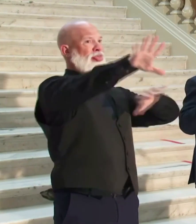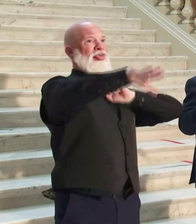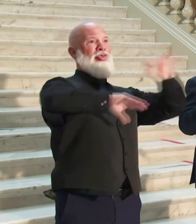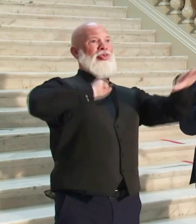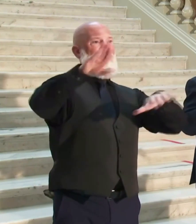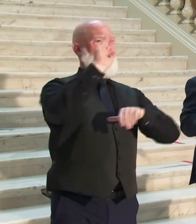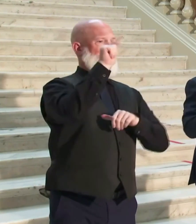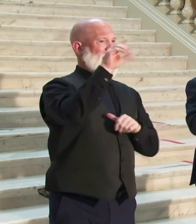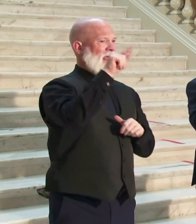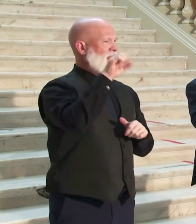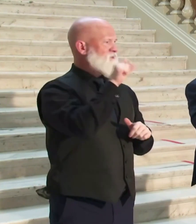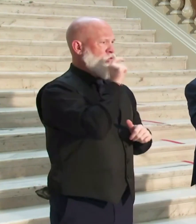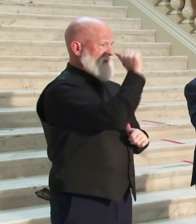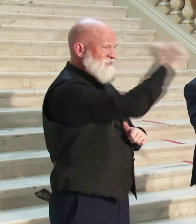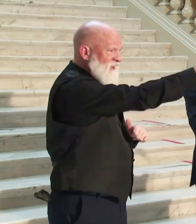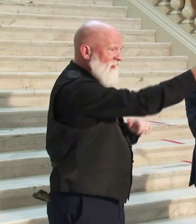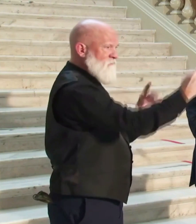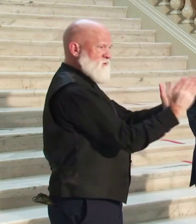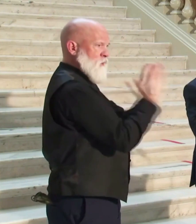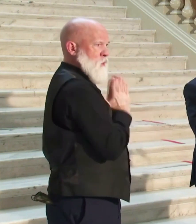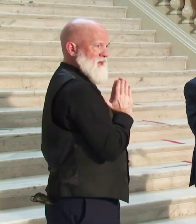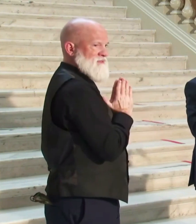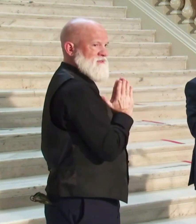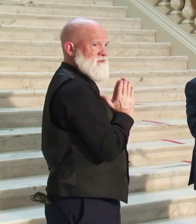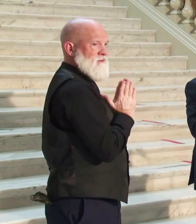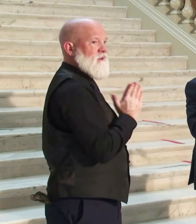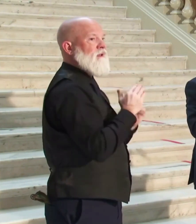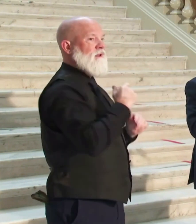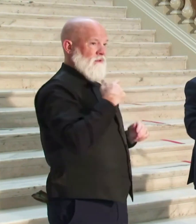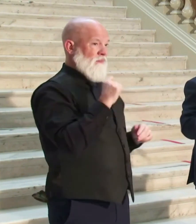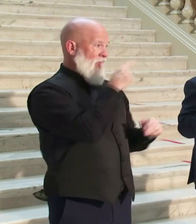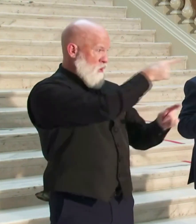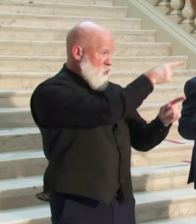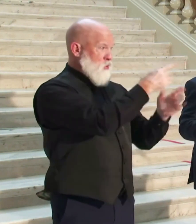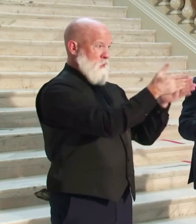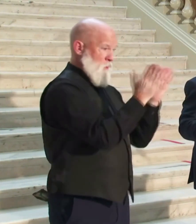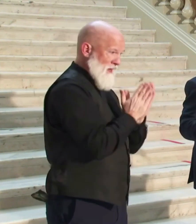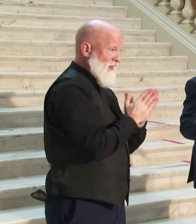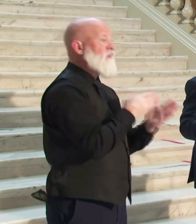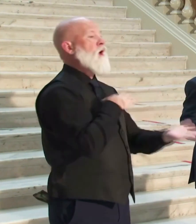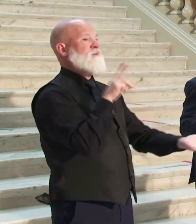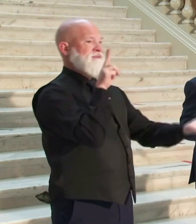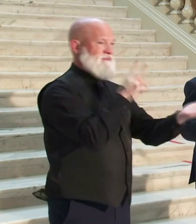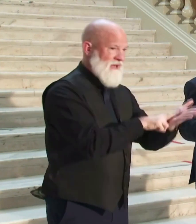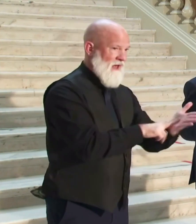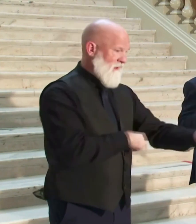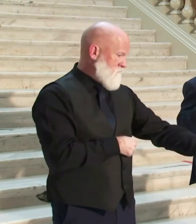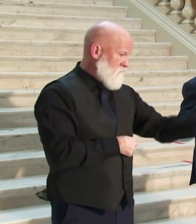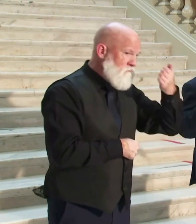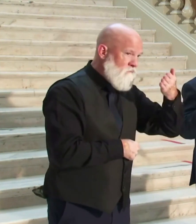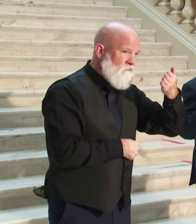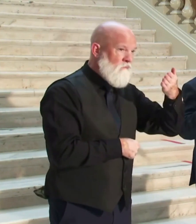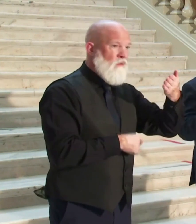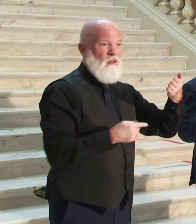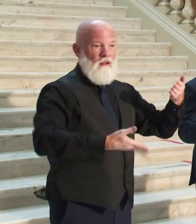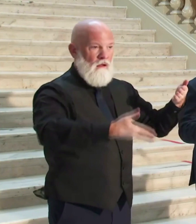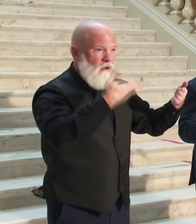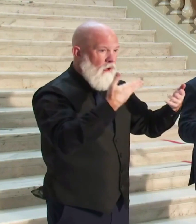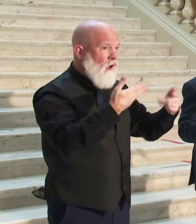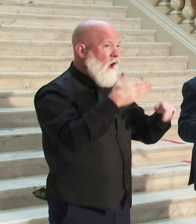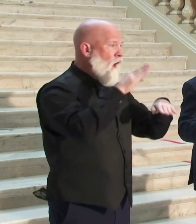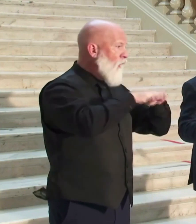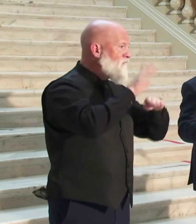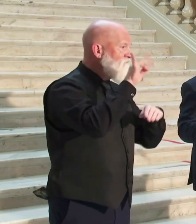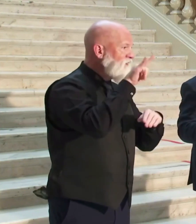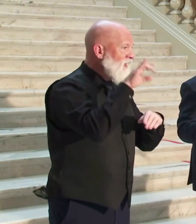The second stop point is then it has to be signature matched again at the back end. So in this state, we know there's going to be some issues with this, but we did not